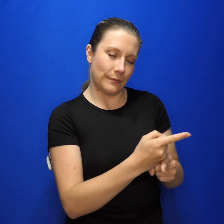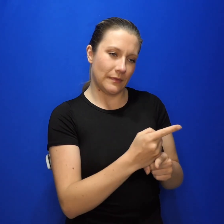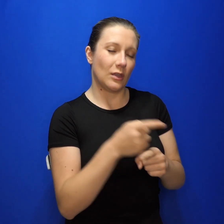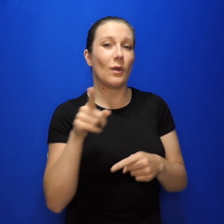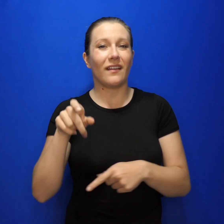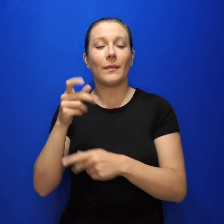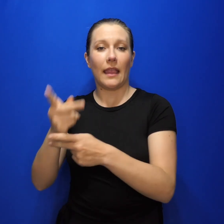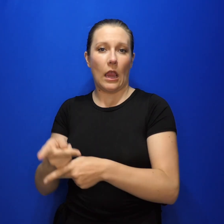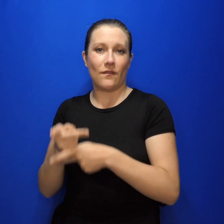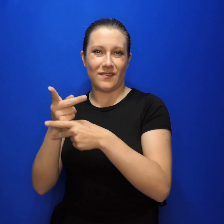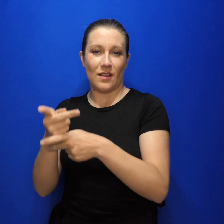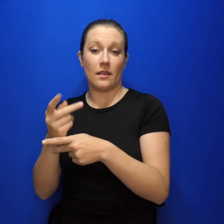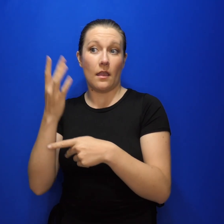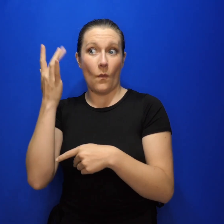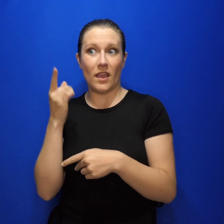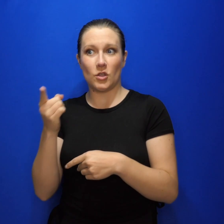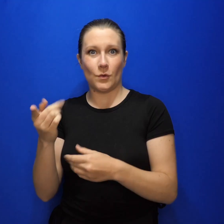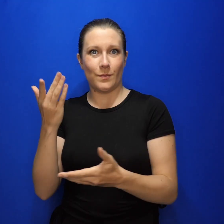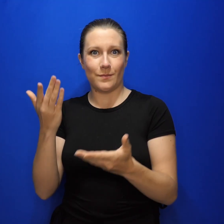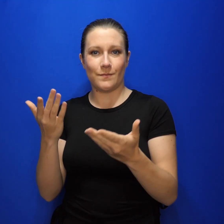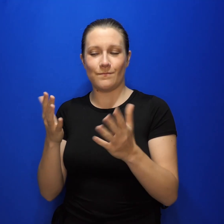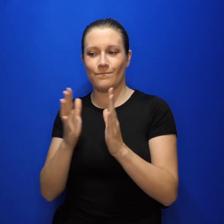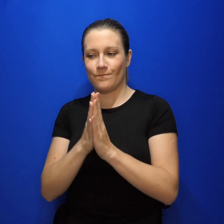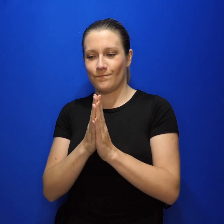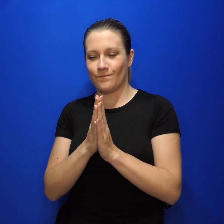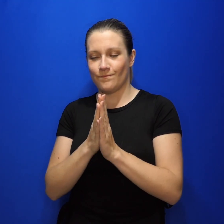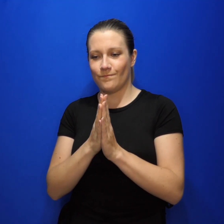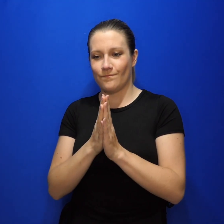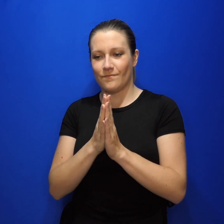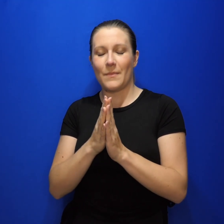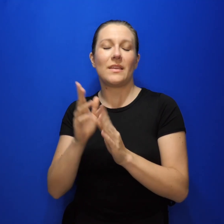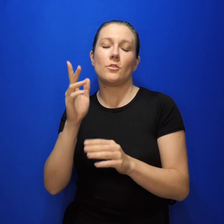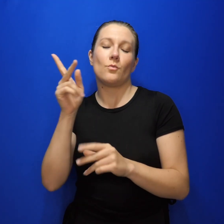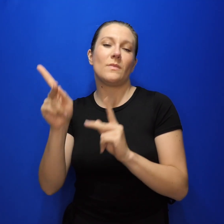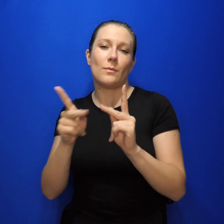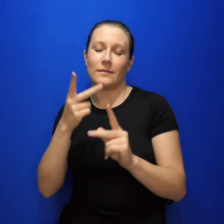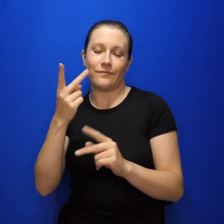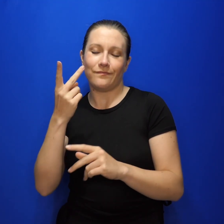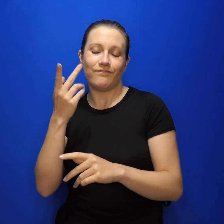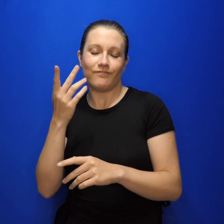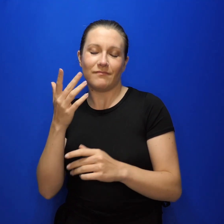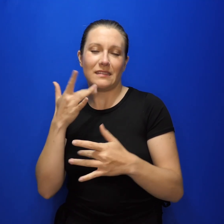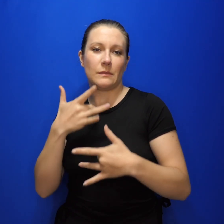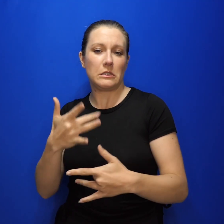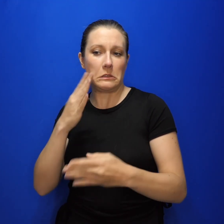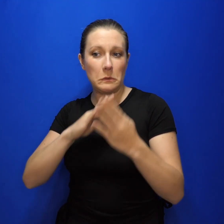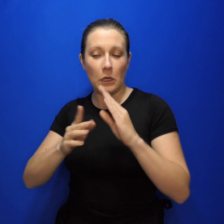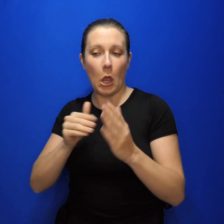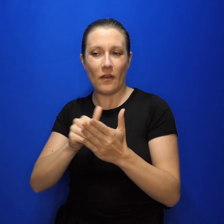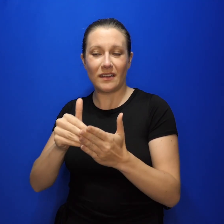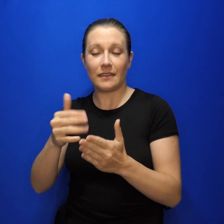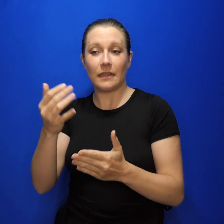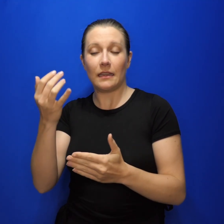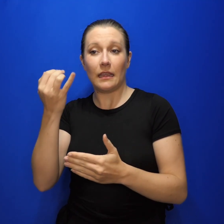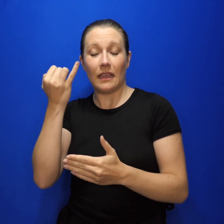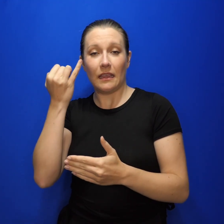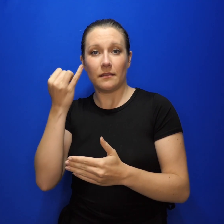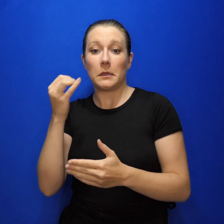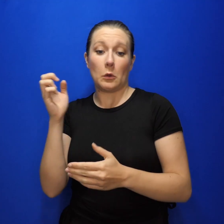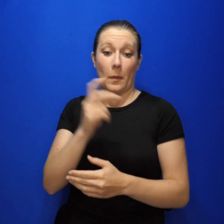careful about that, because you might have, I mean, you see people worrying about it all the time. Go back to the honeymoon episode if you don't know what we're talking about. But if your pancreas